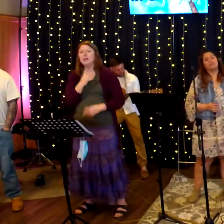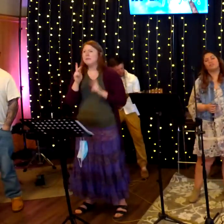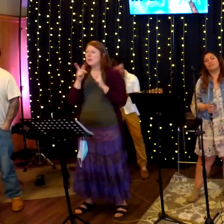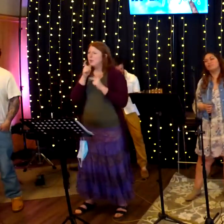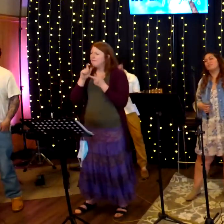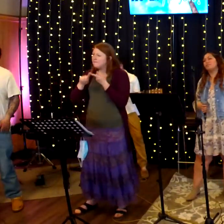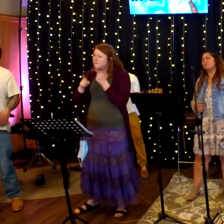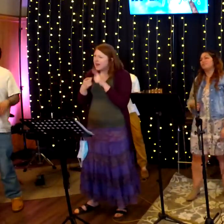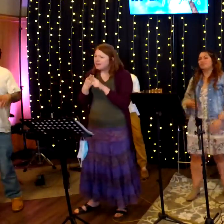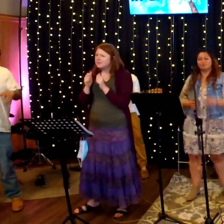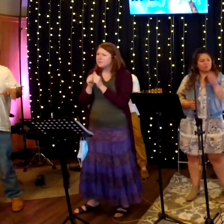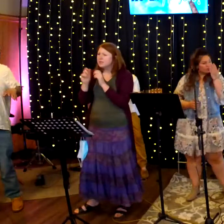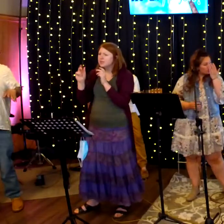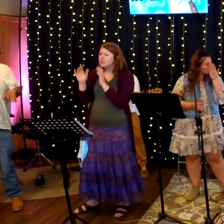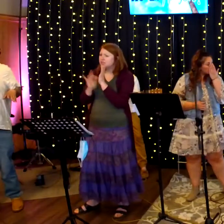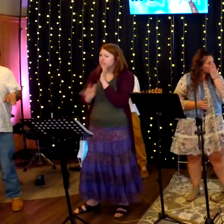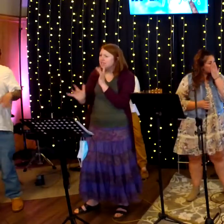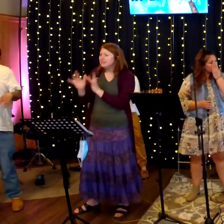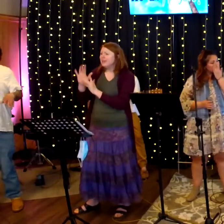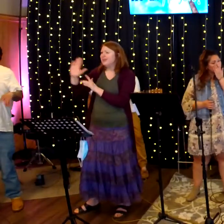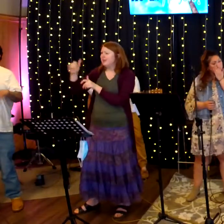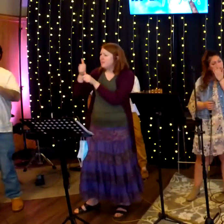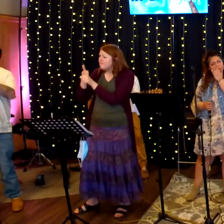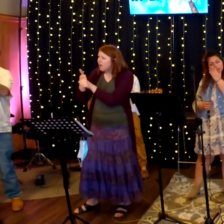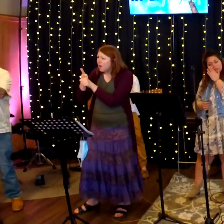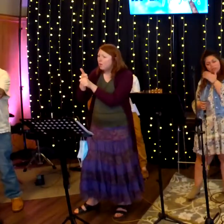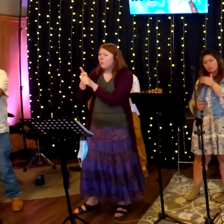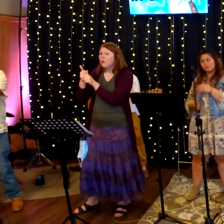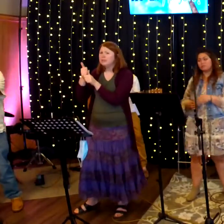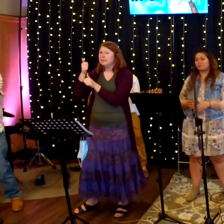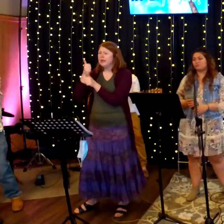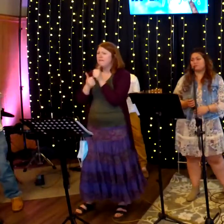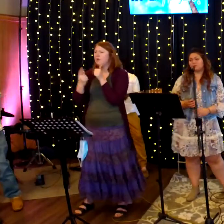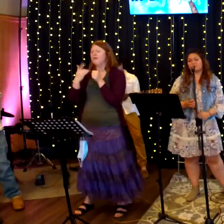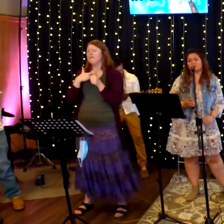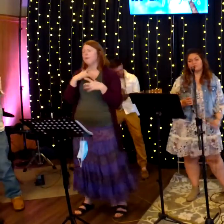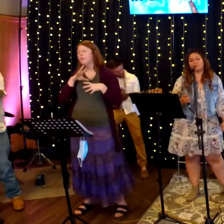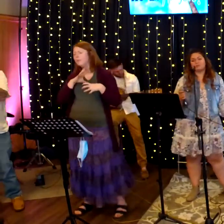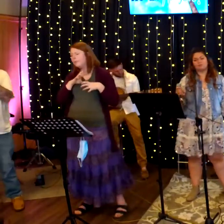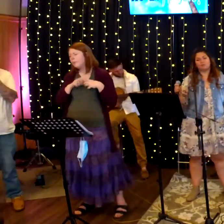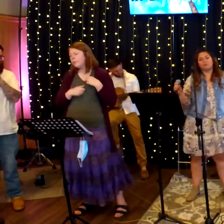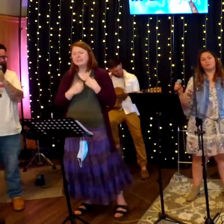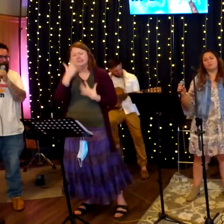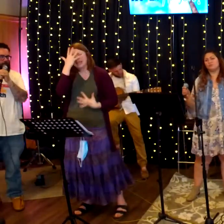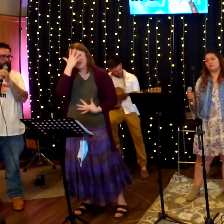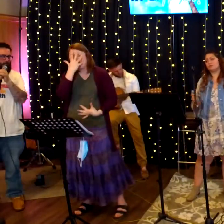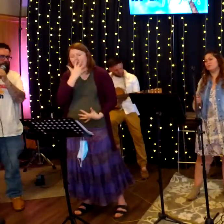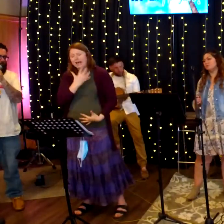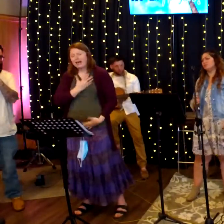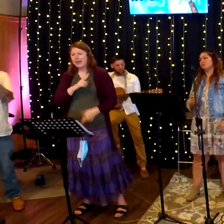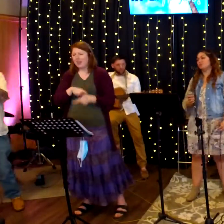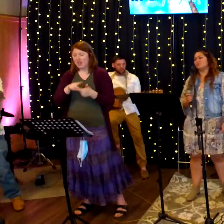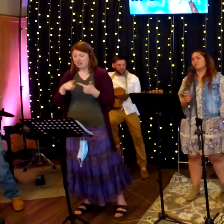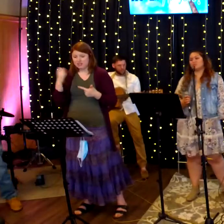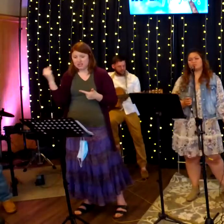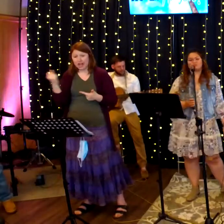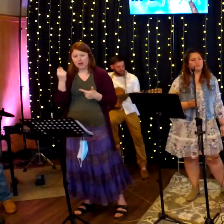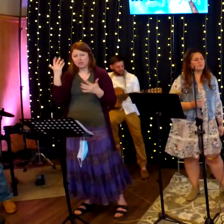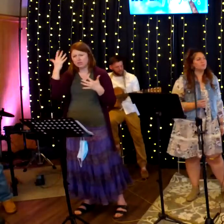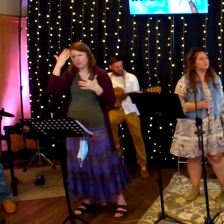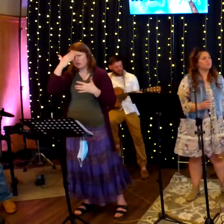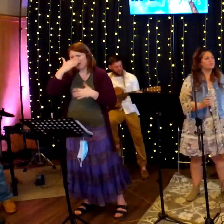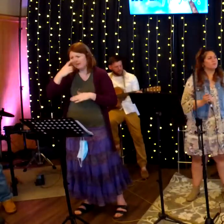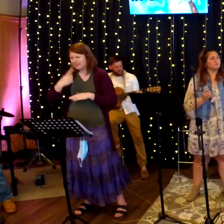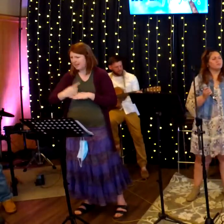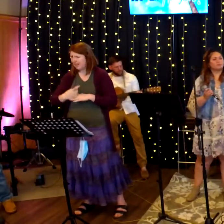and, you know, his disciples, and just how heavy that felt. You know, and then Saturday there is absolutely nothing, and